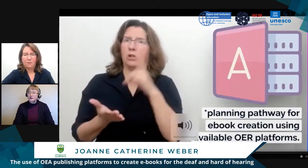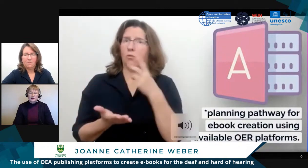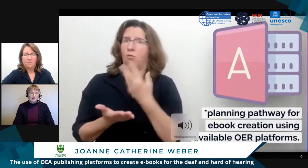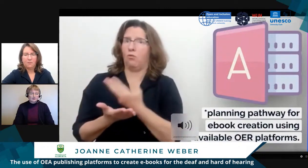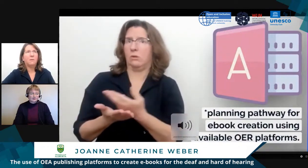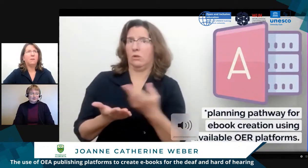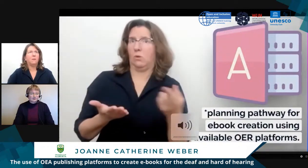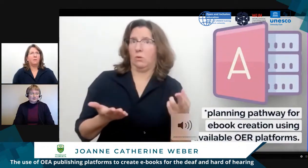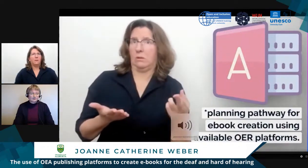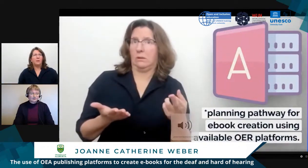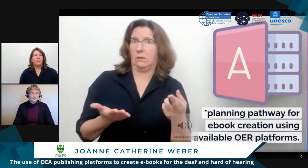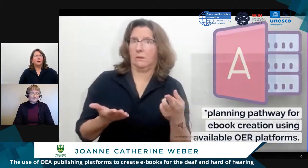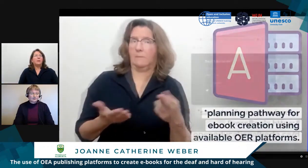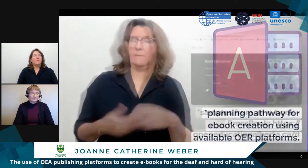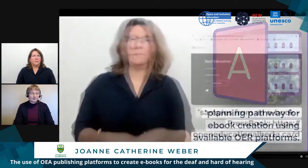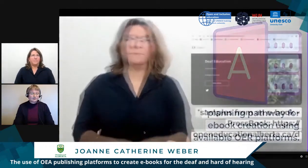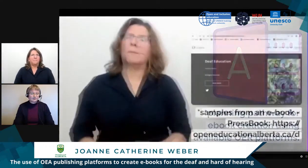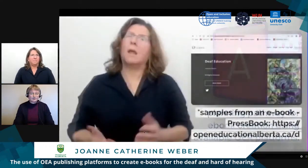Is